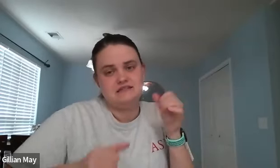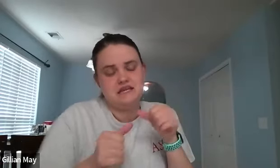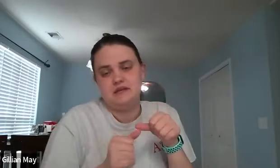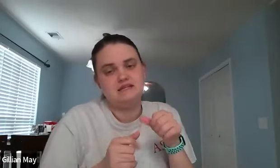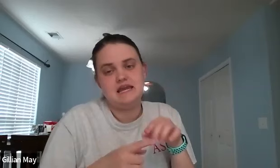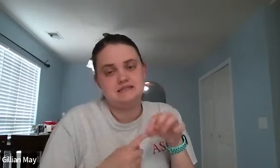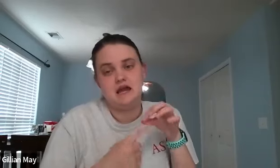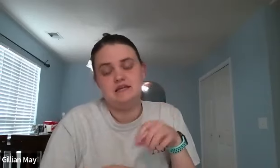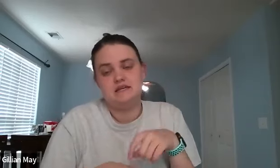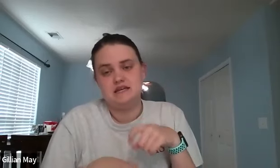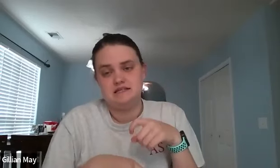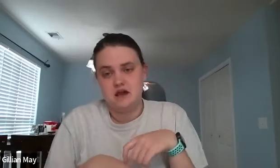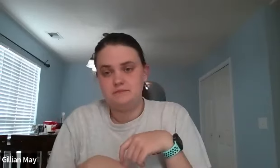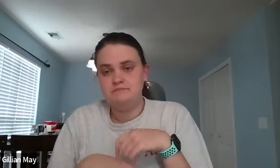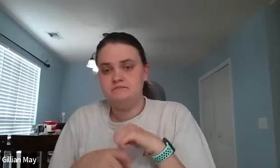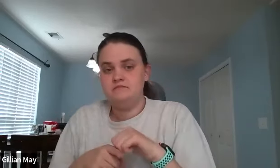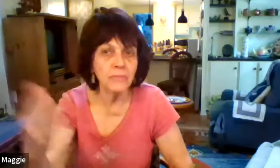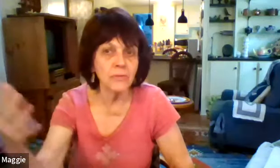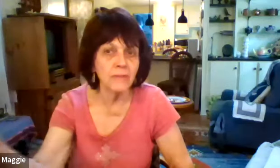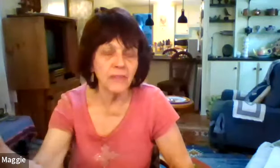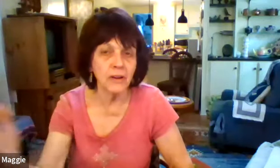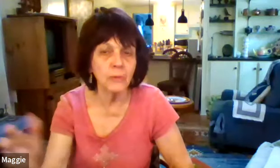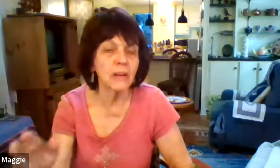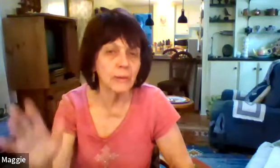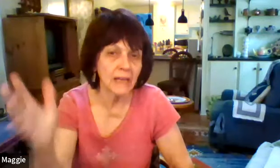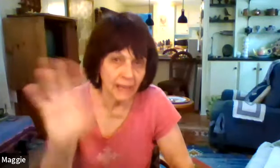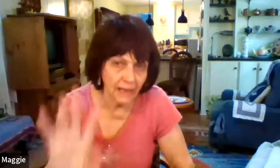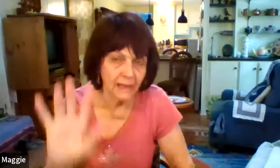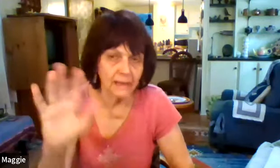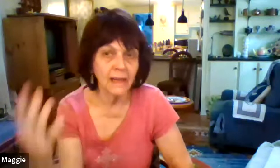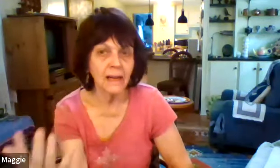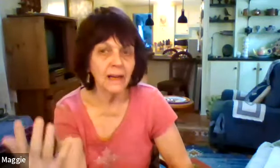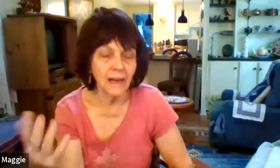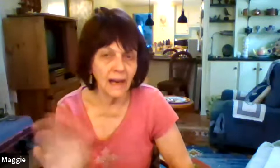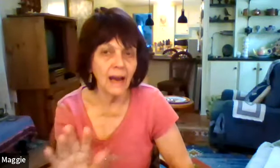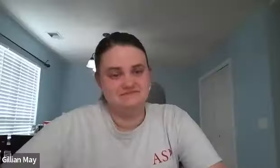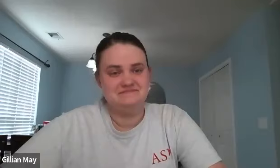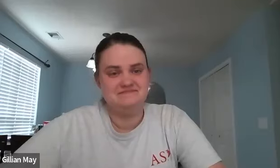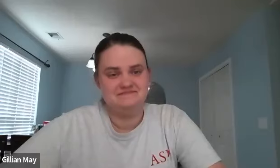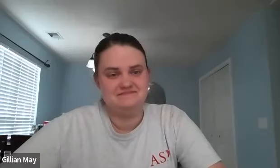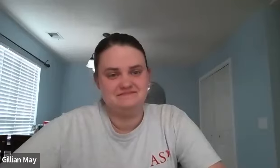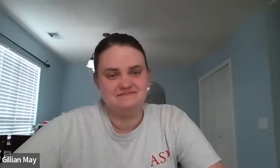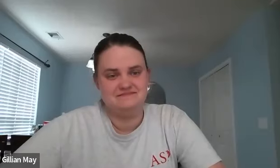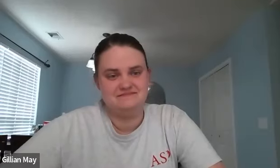I mean, it takes time. It does take Because time. we went through them very quickly and I wasn't doing it